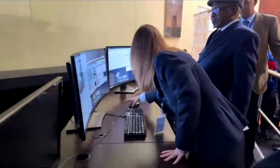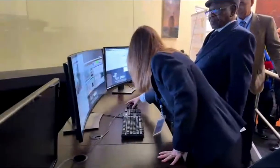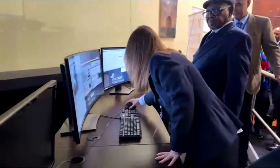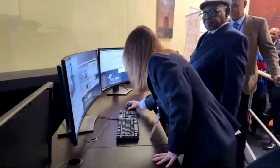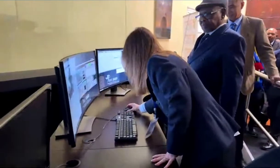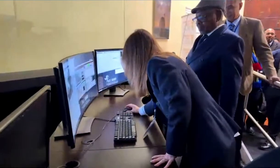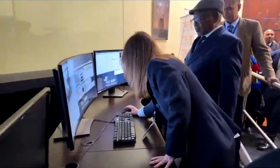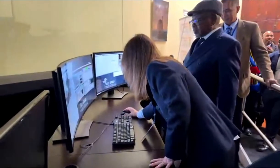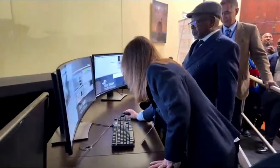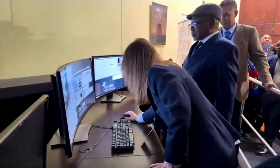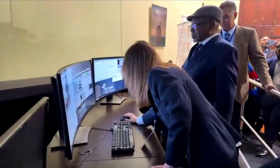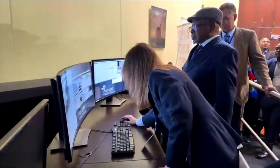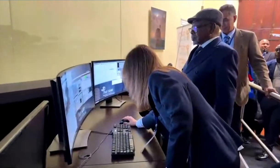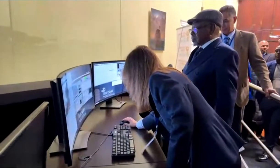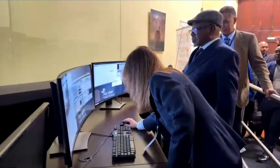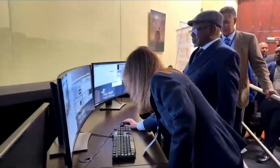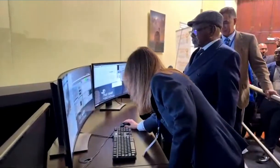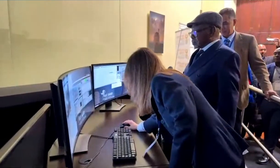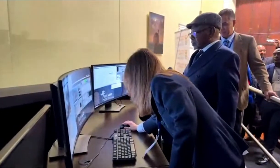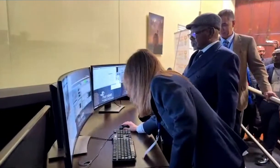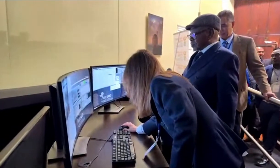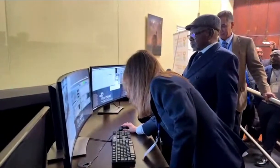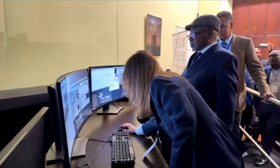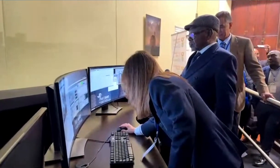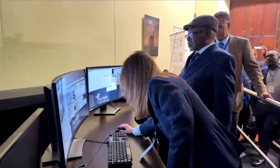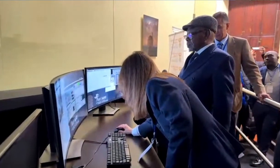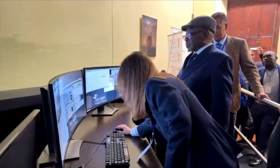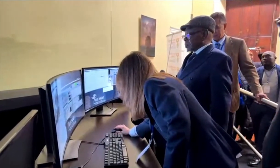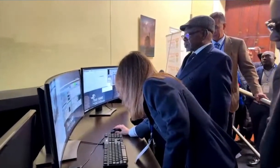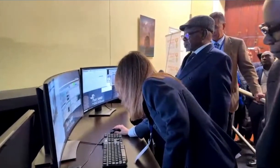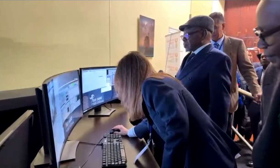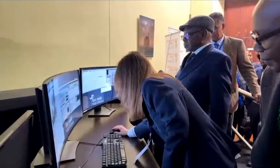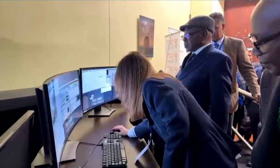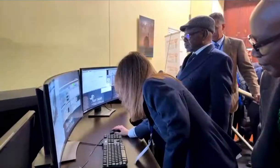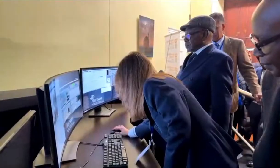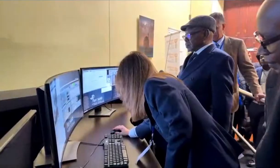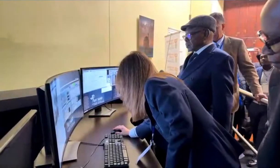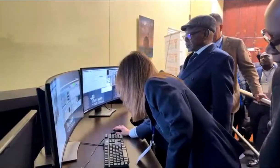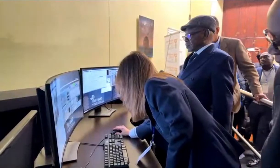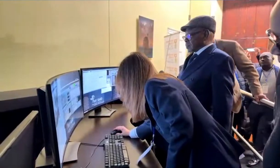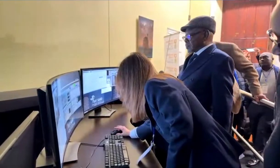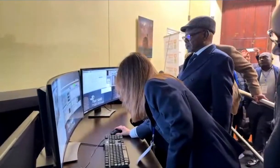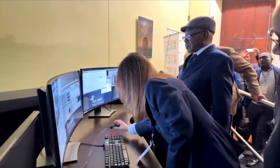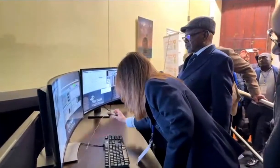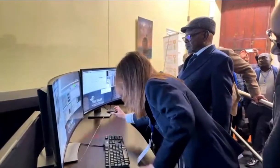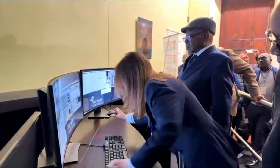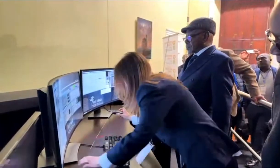this button here with the mouse. So maybe by clicking on that way to touch the button.